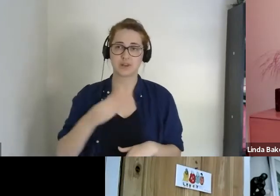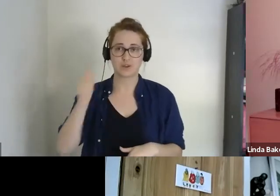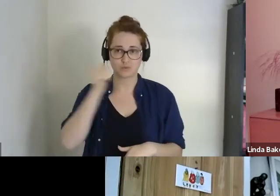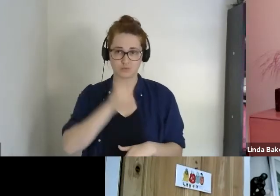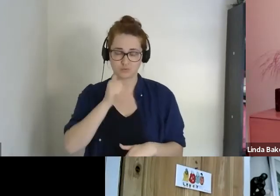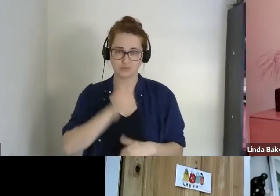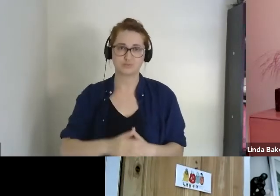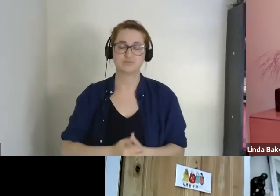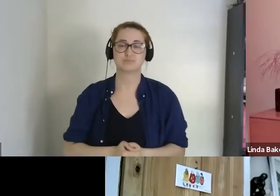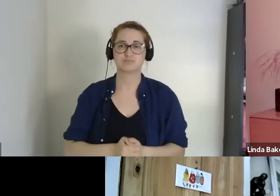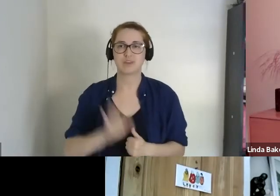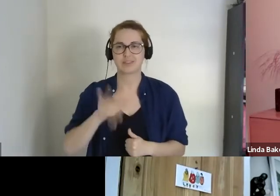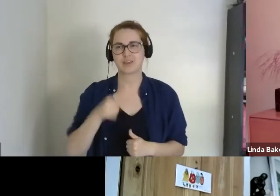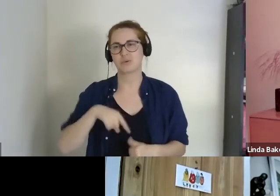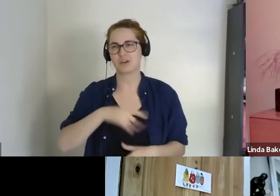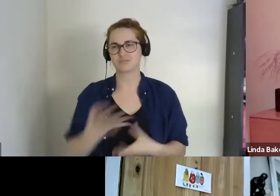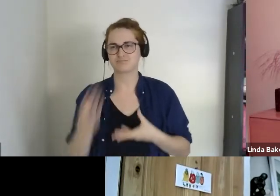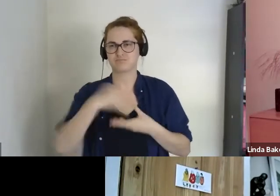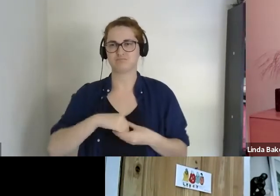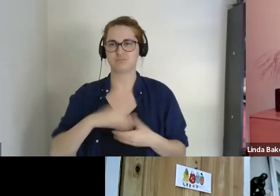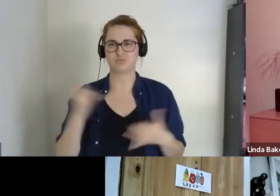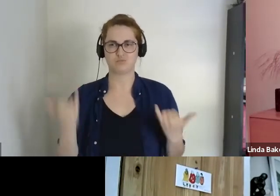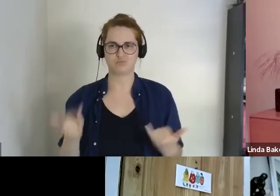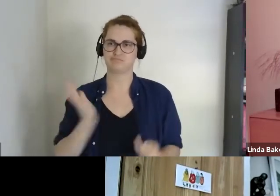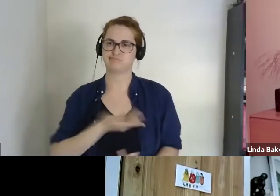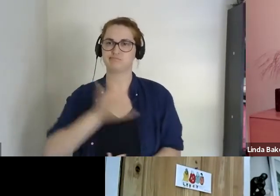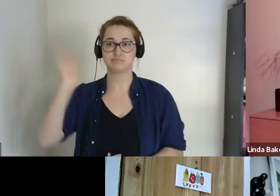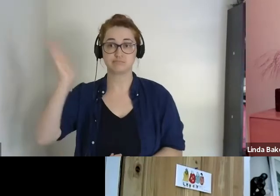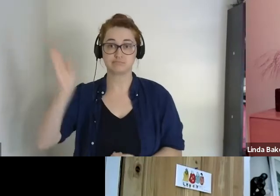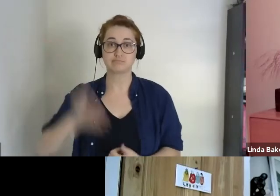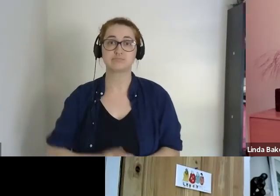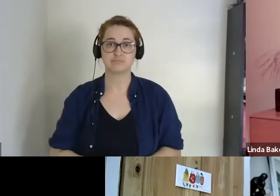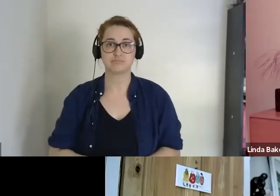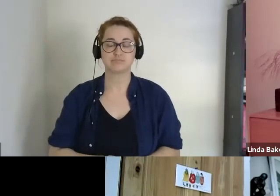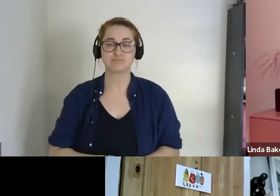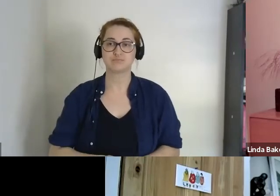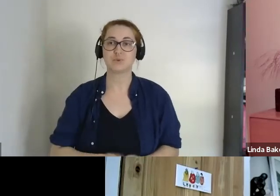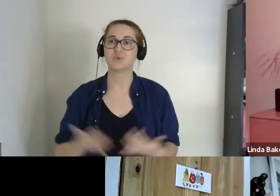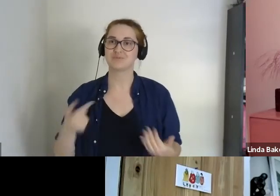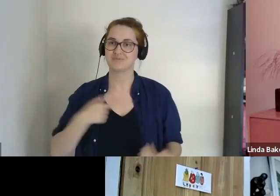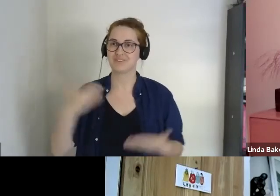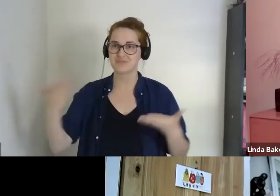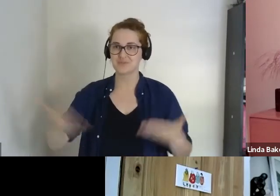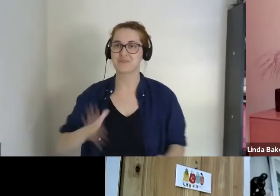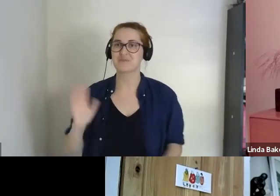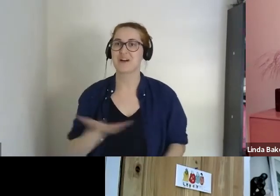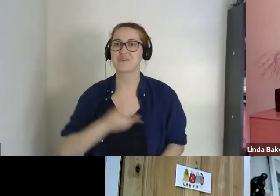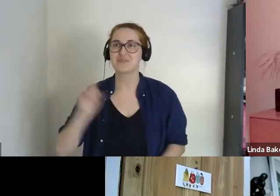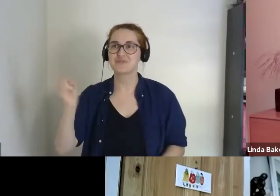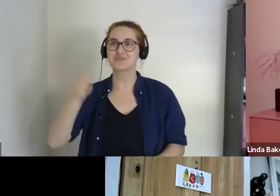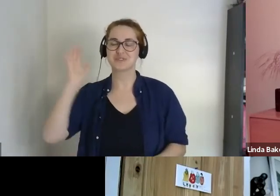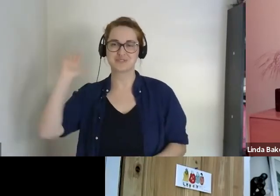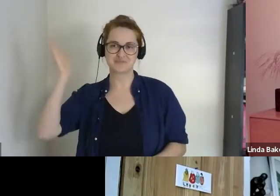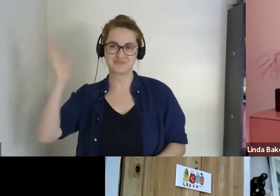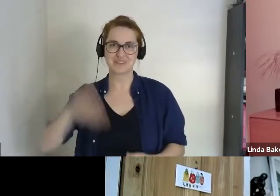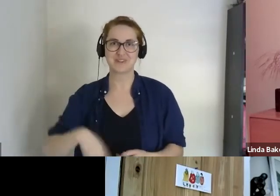It is my pleasure to introduce our first speaker, Bonnie Brayton. I have known